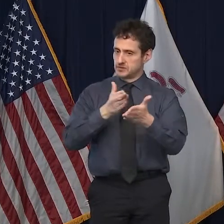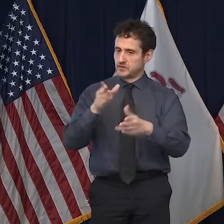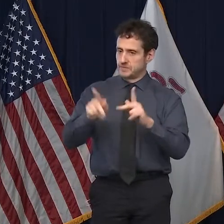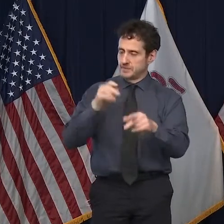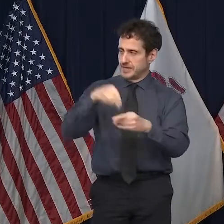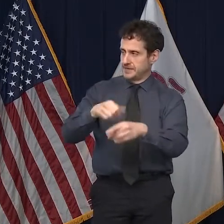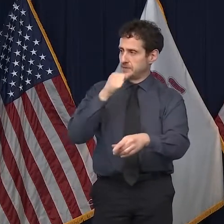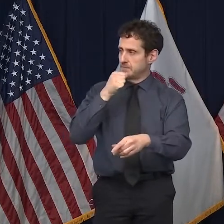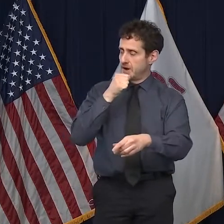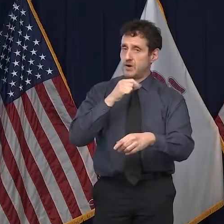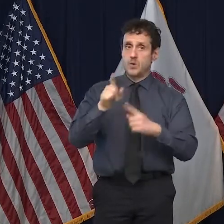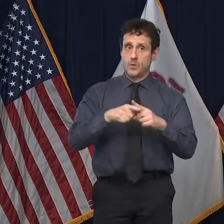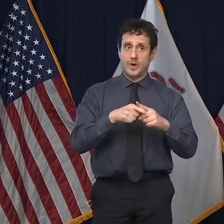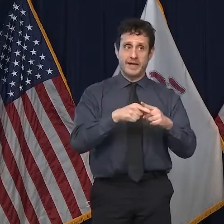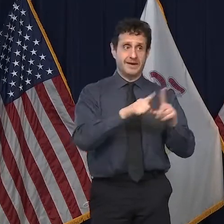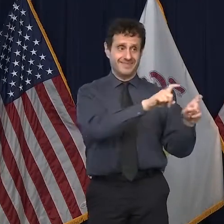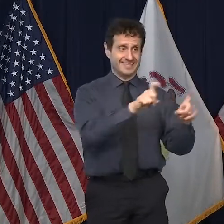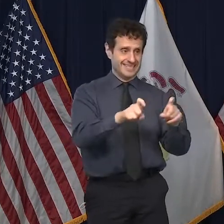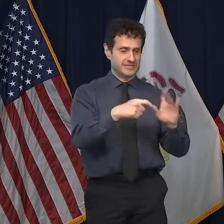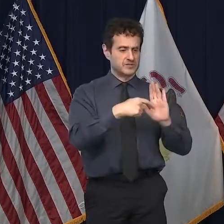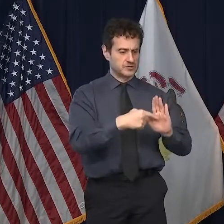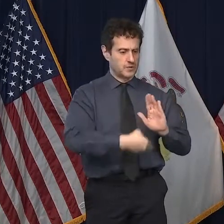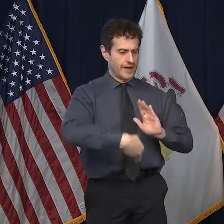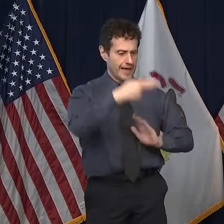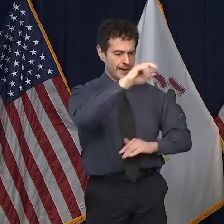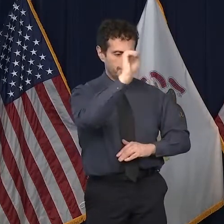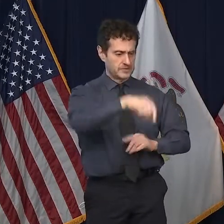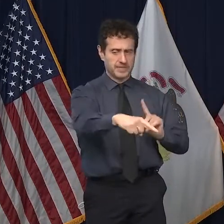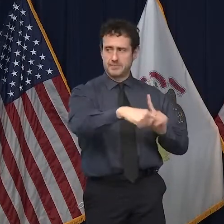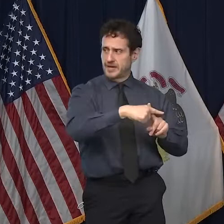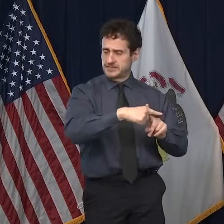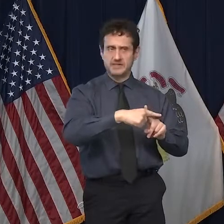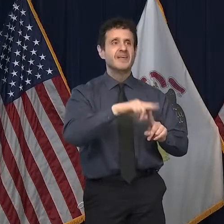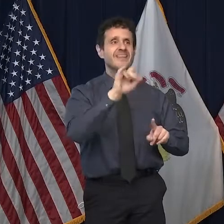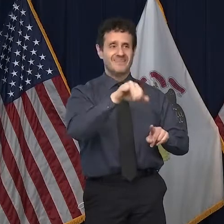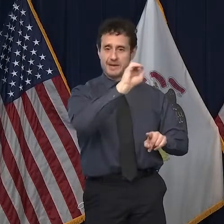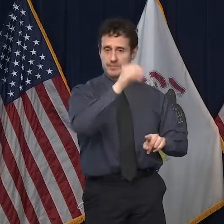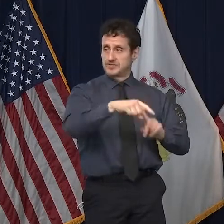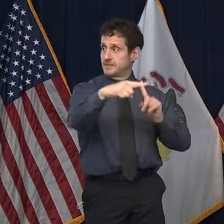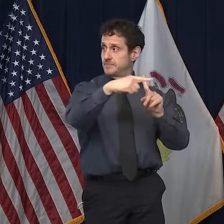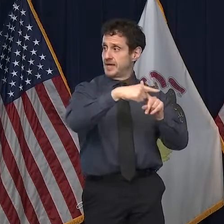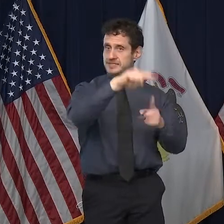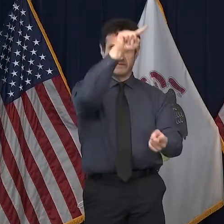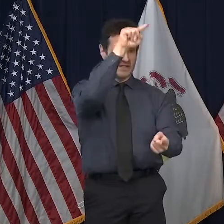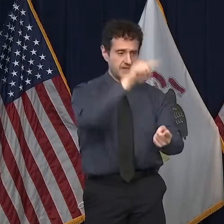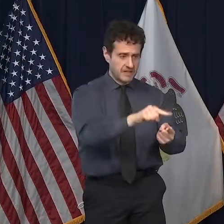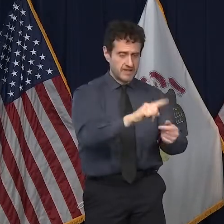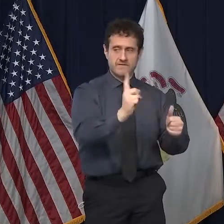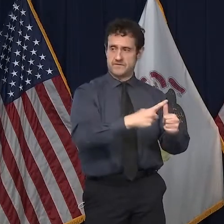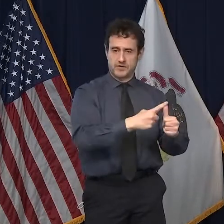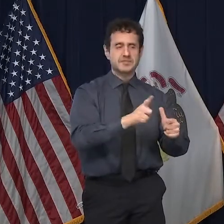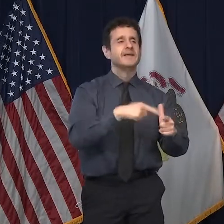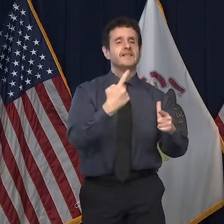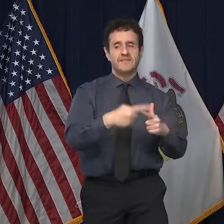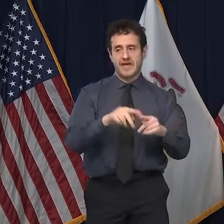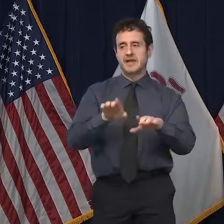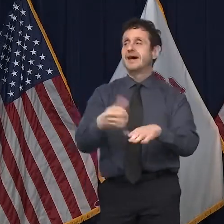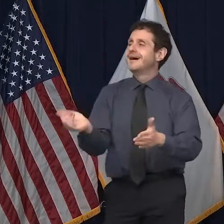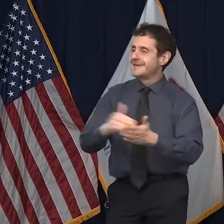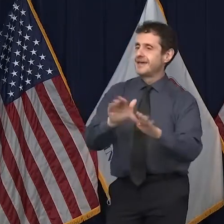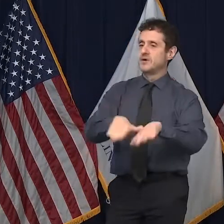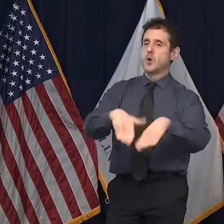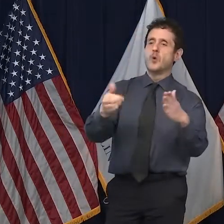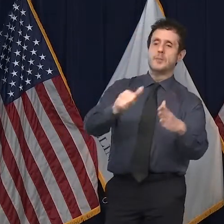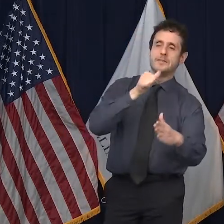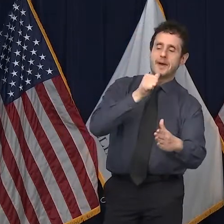are significant spreading locations, that we bring the positivity rate down before we reopen indoor